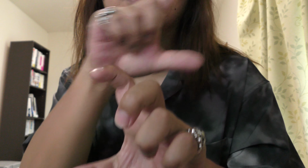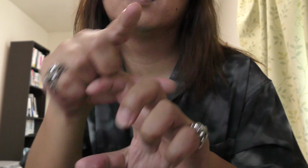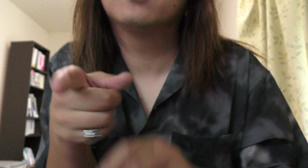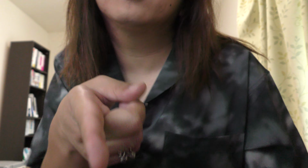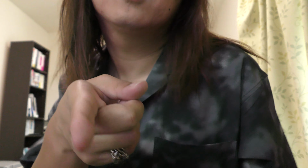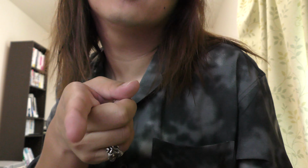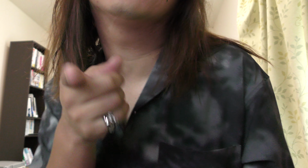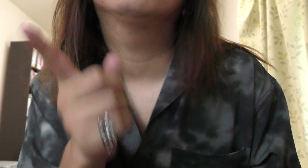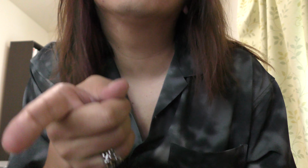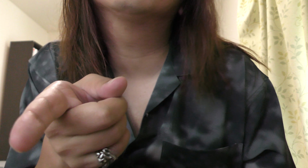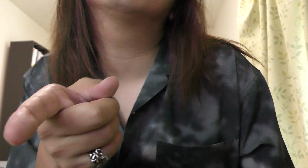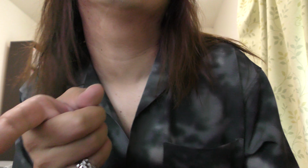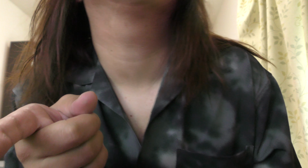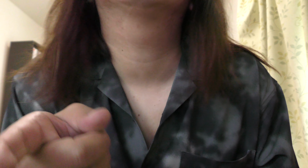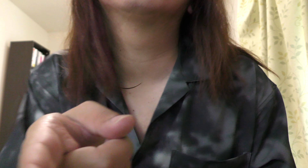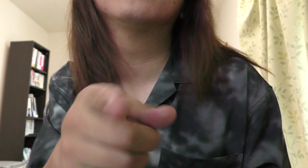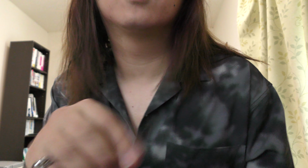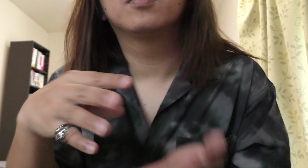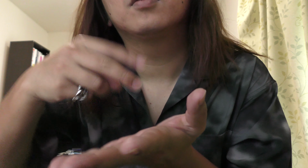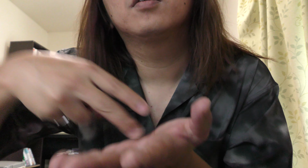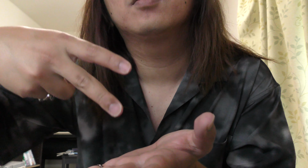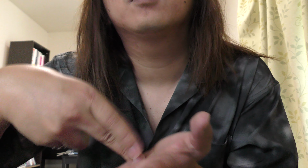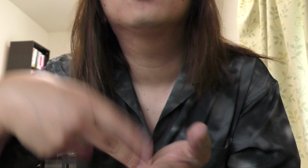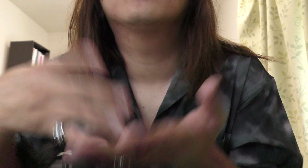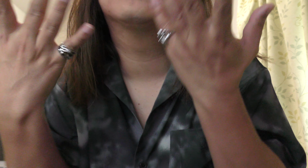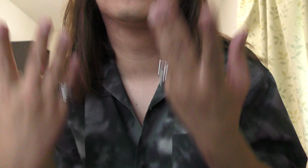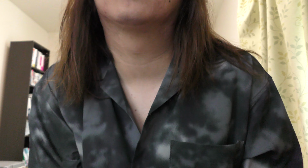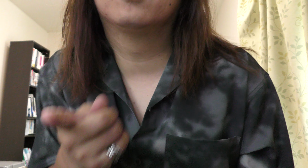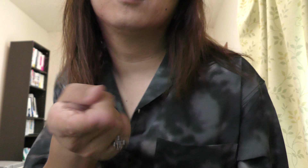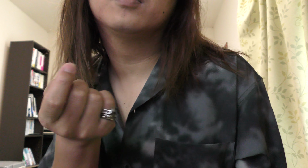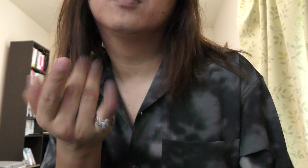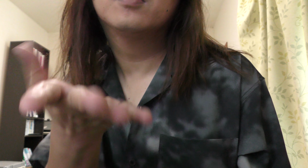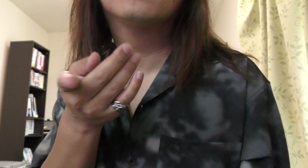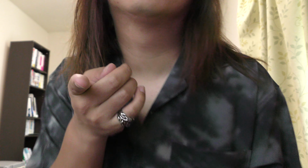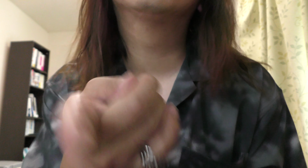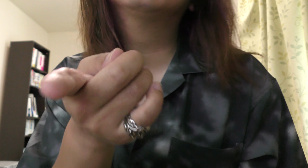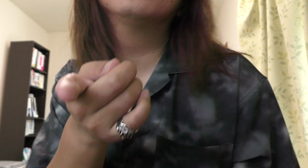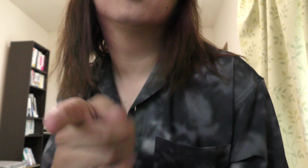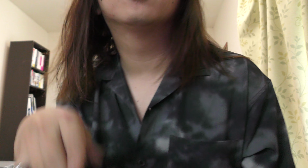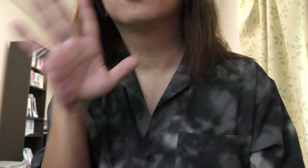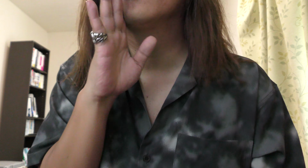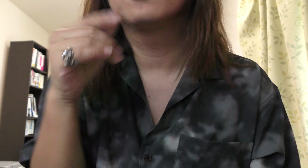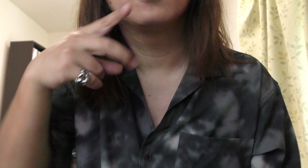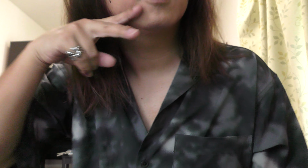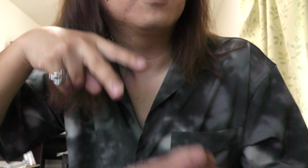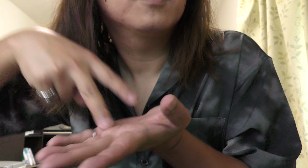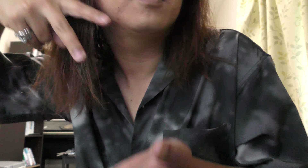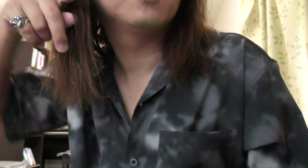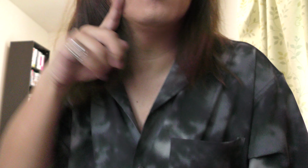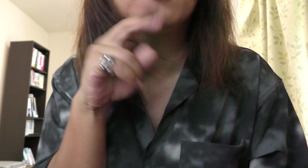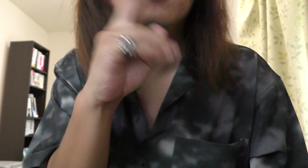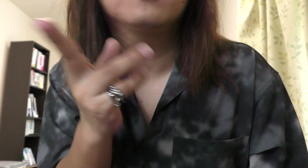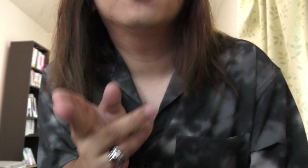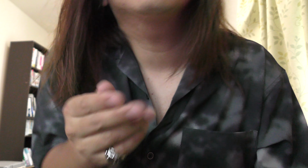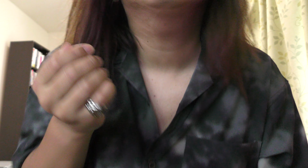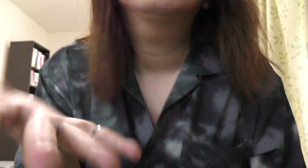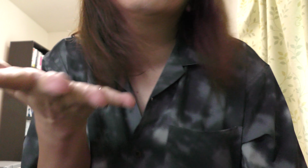just girlfriends, this is how the story runs Too bad that she couldn't see,